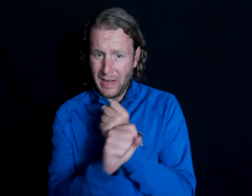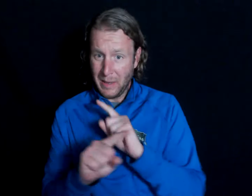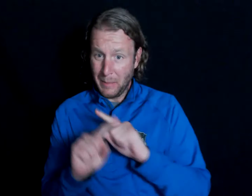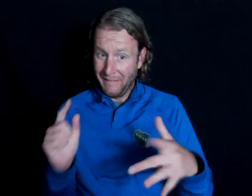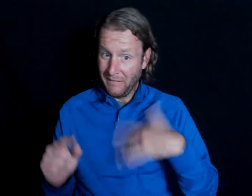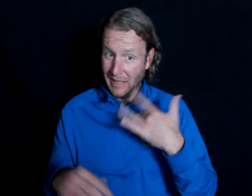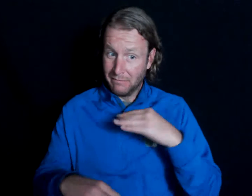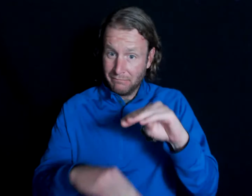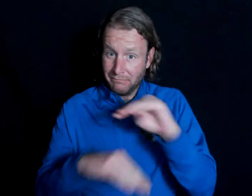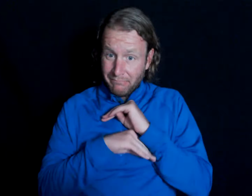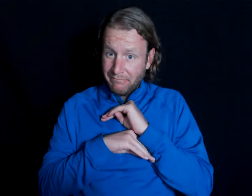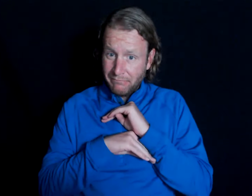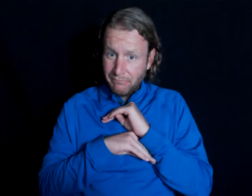feel.